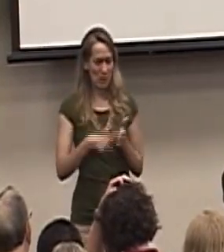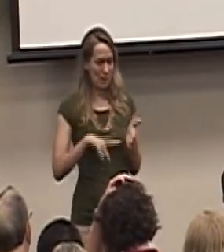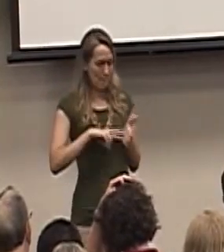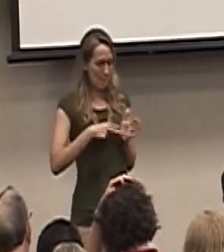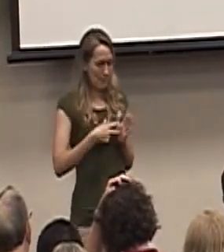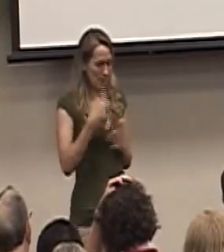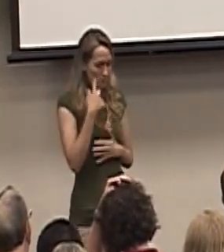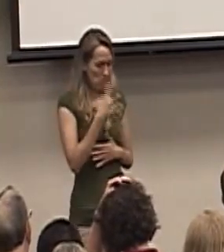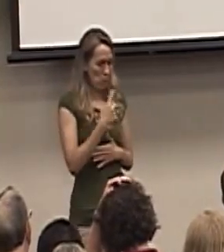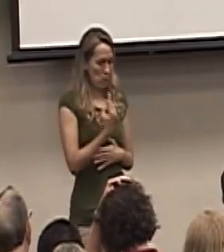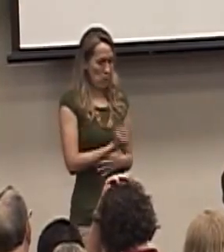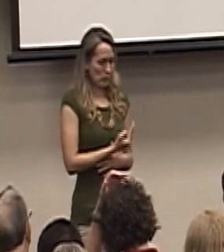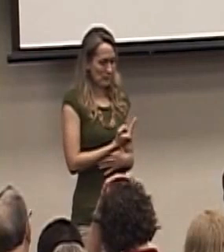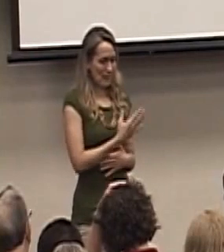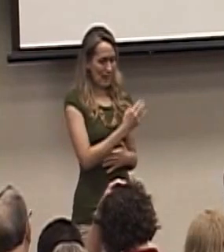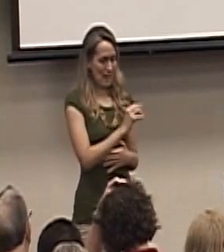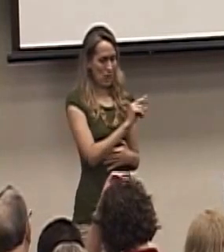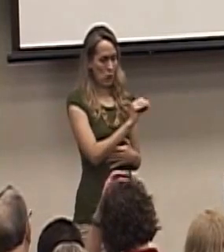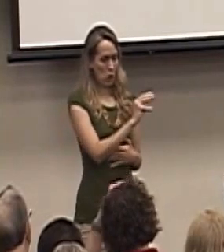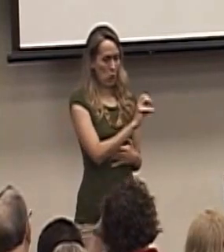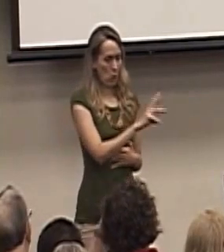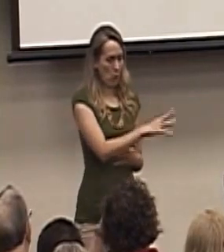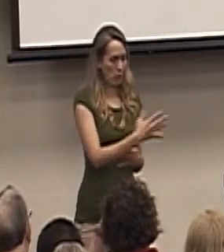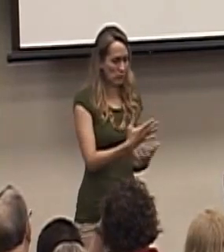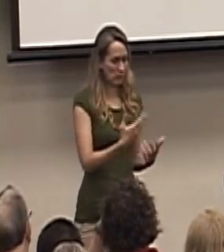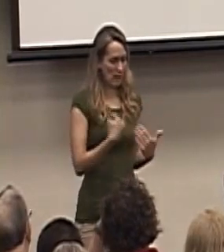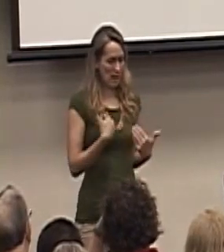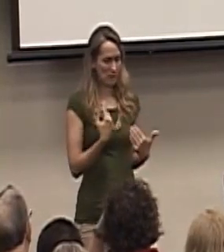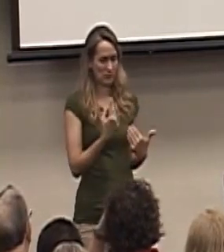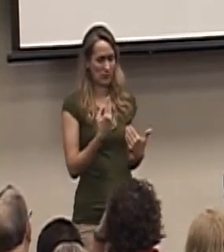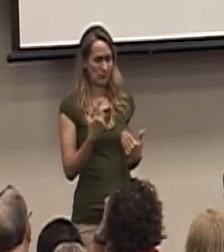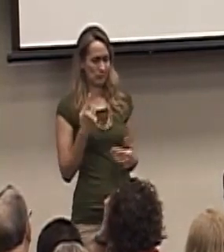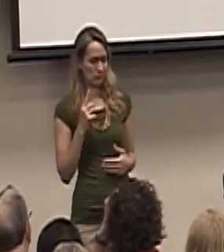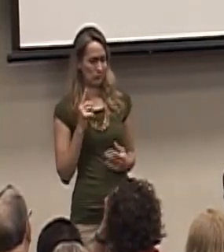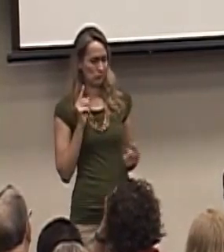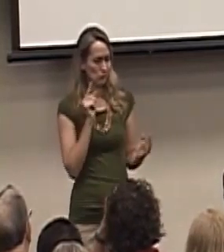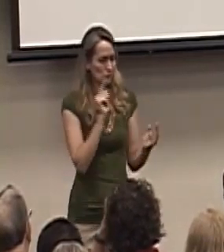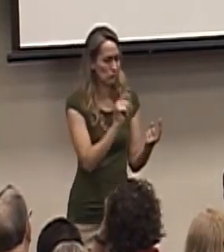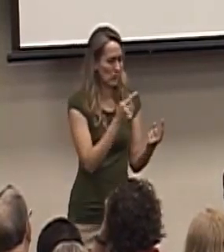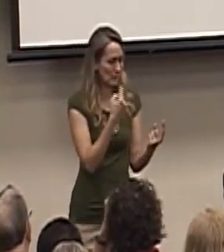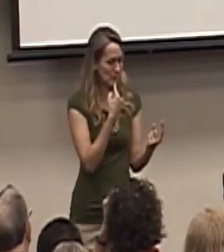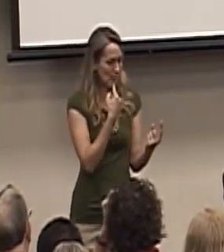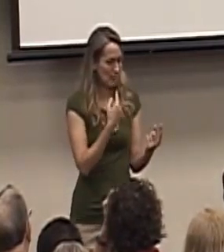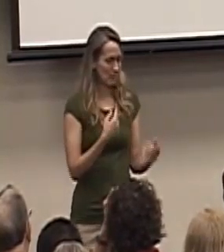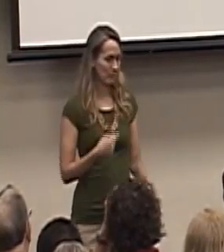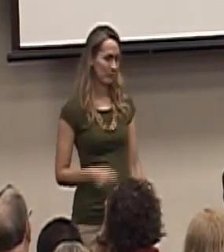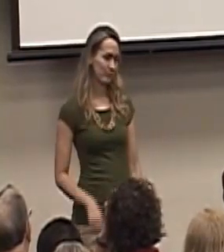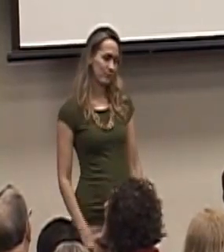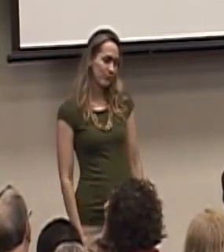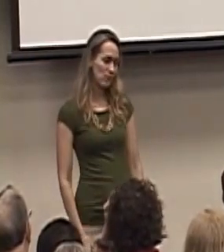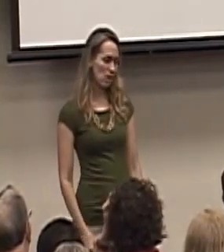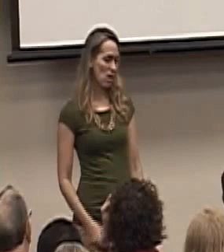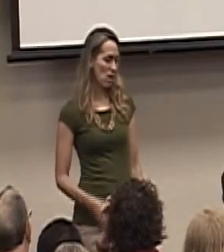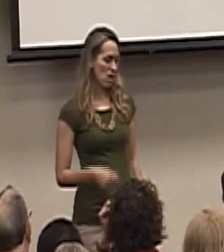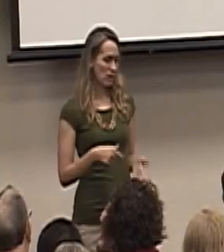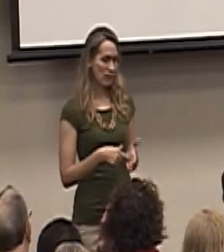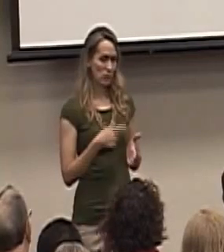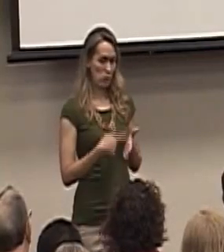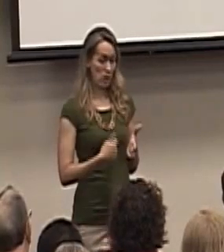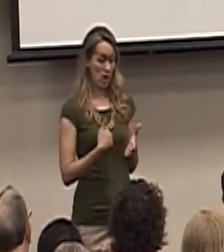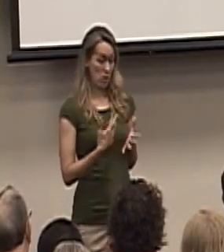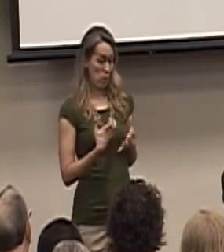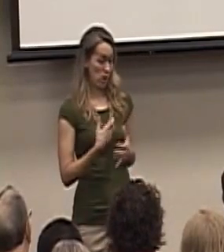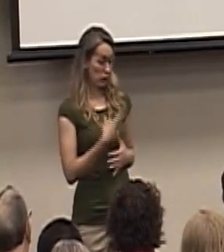have meant to Gomer to have somebody come to you and say, you know what, this is what I want